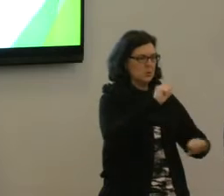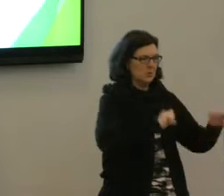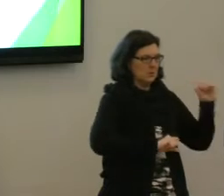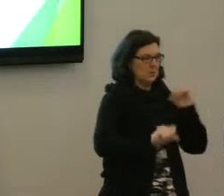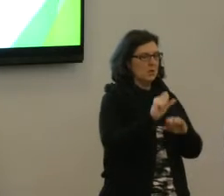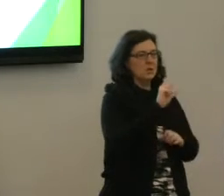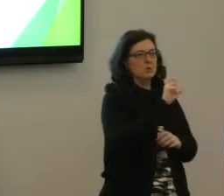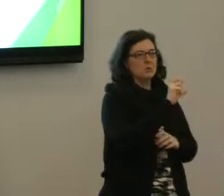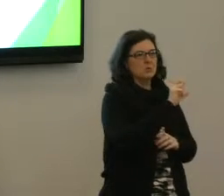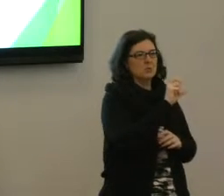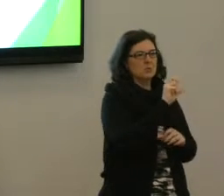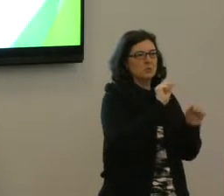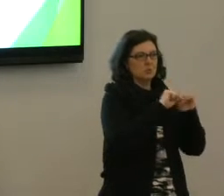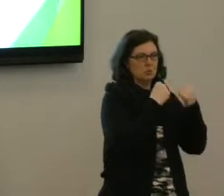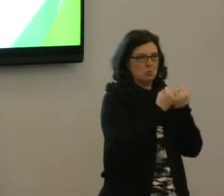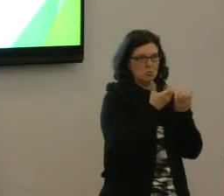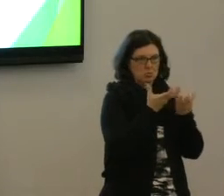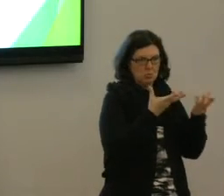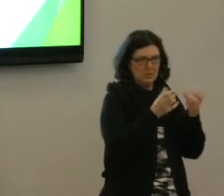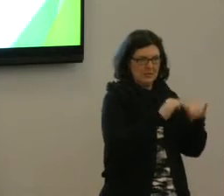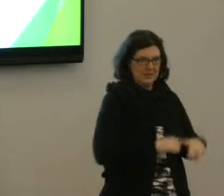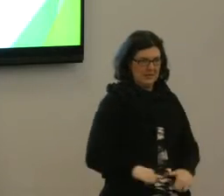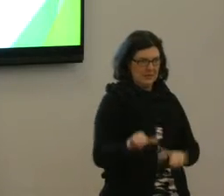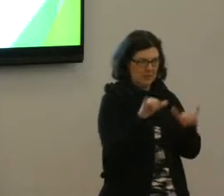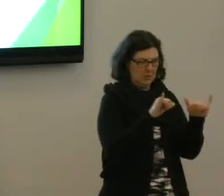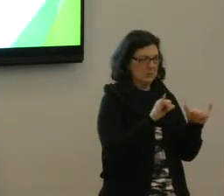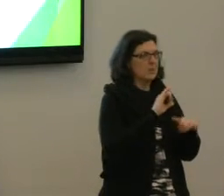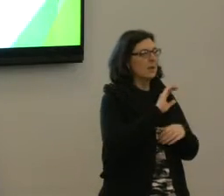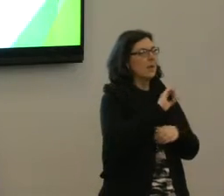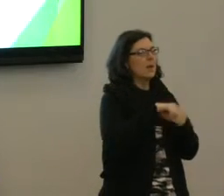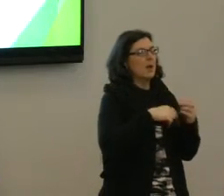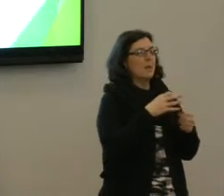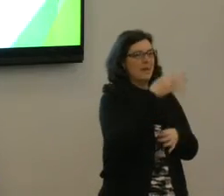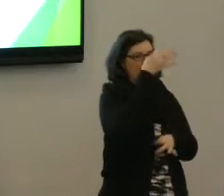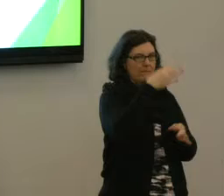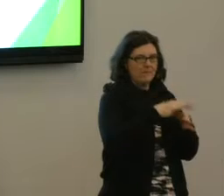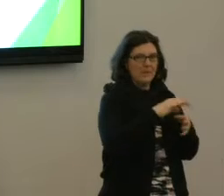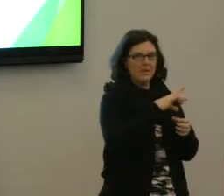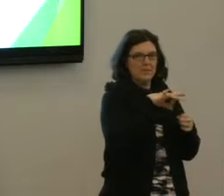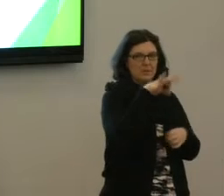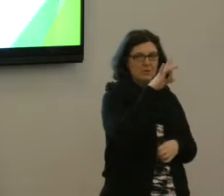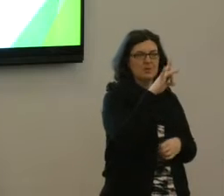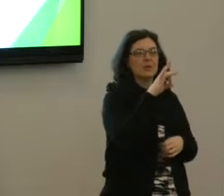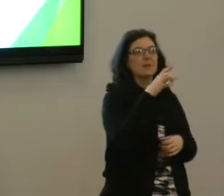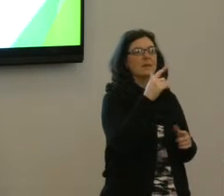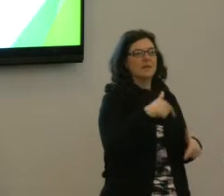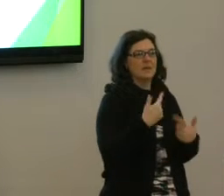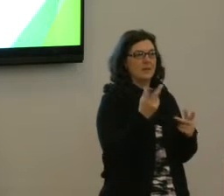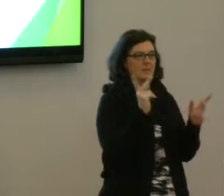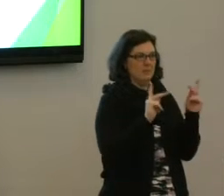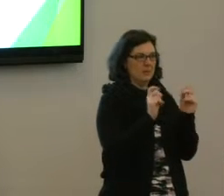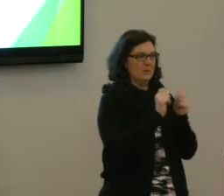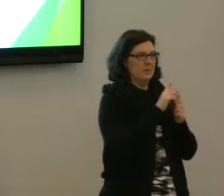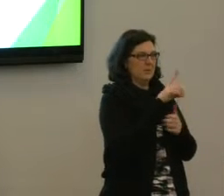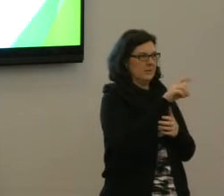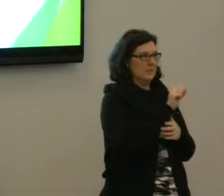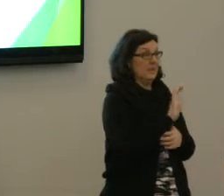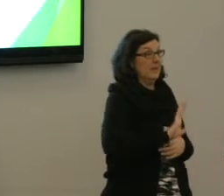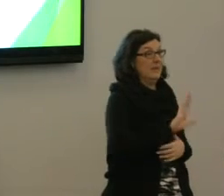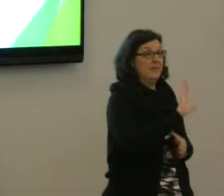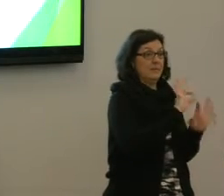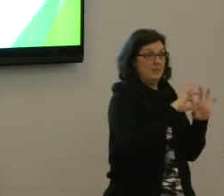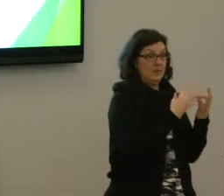social services standards about the importance of faith and spirituality in the lives of people with disabilities and their